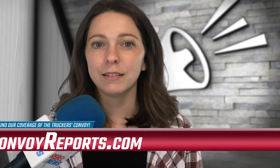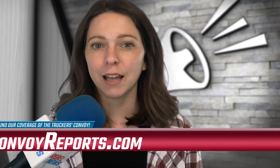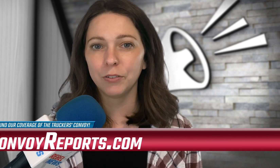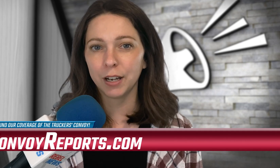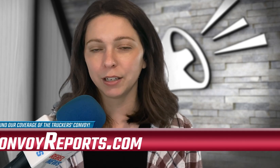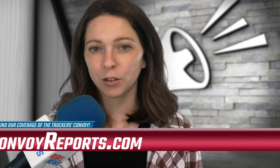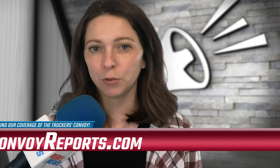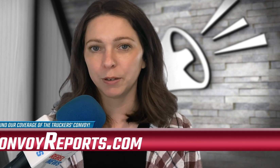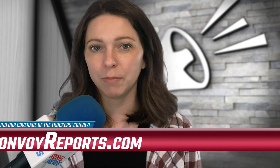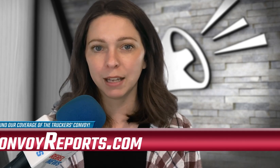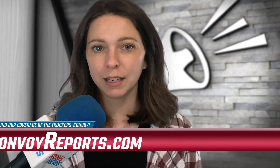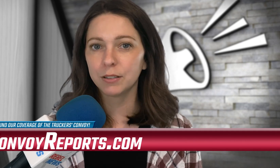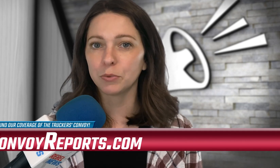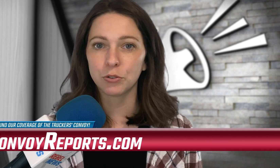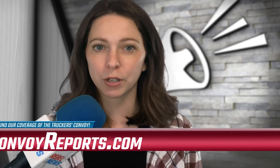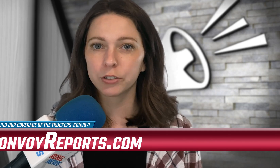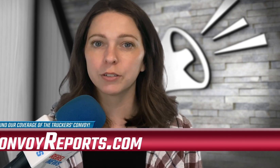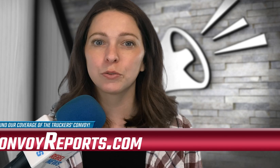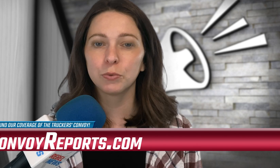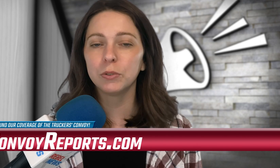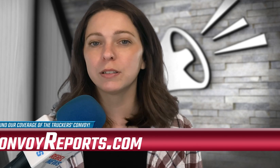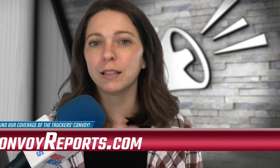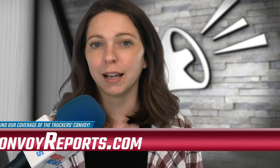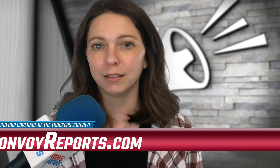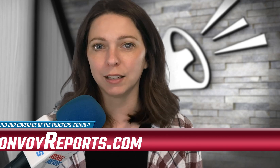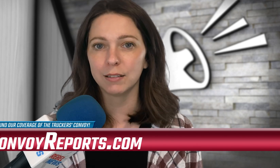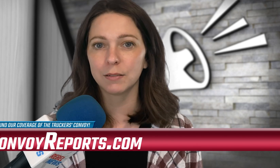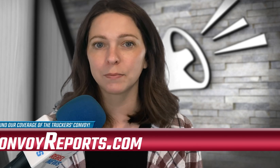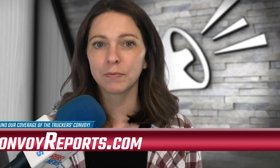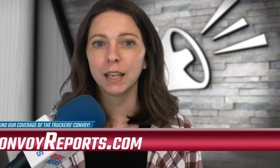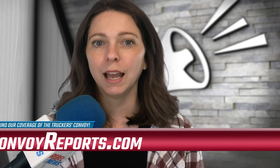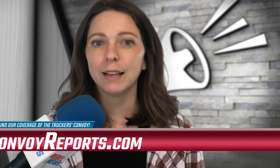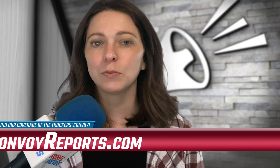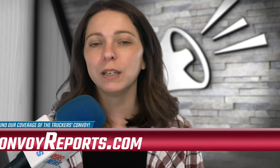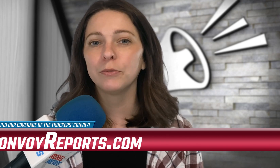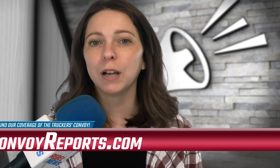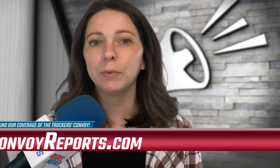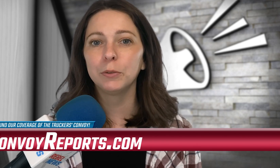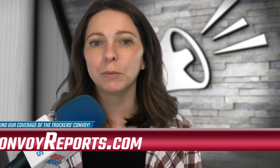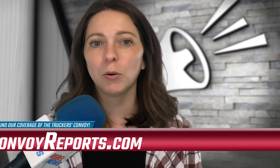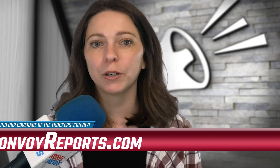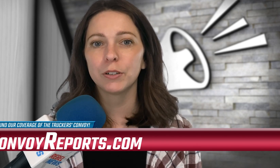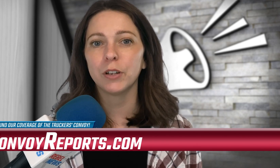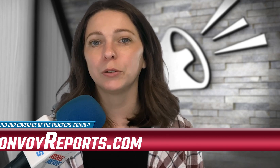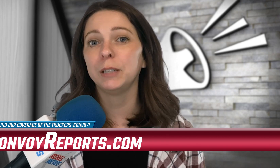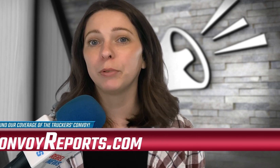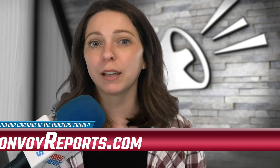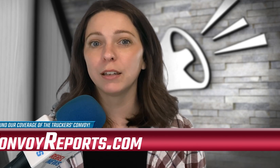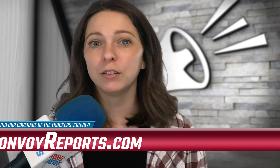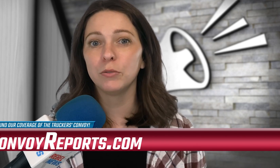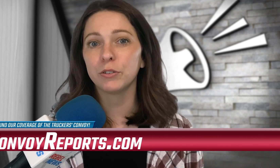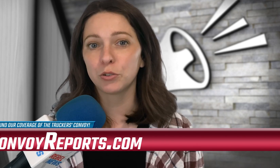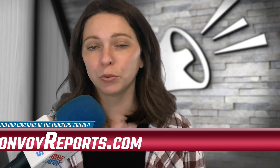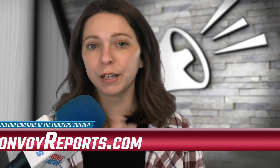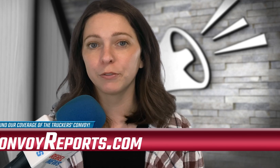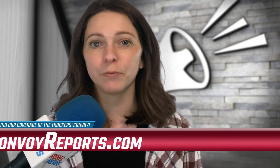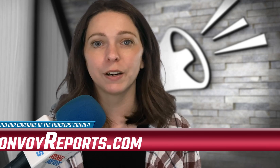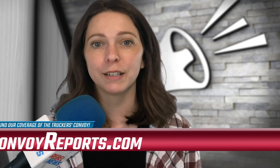never-ending COVID mandates, restrictions, rules, and guidelines. As we have Rebel reporters not only bringing you the story from various